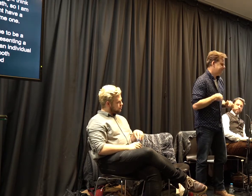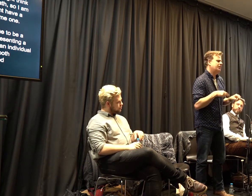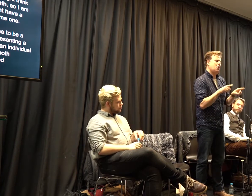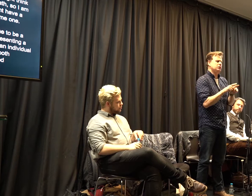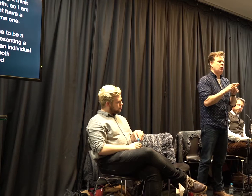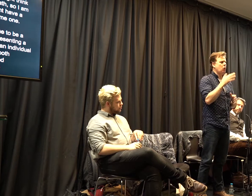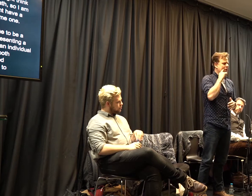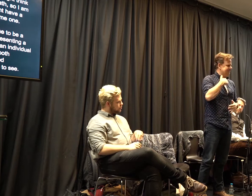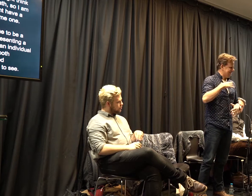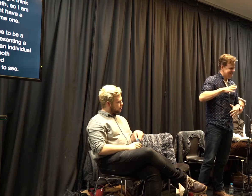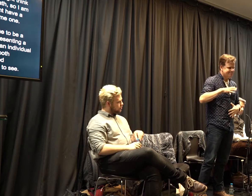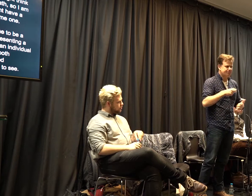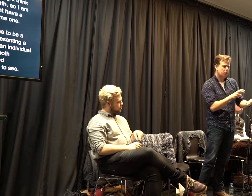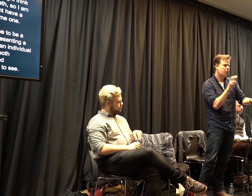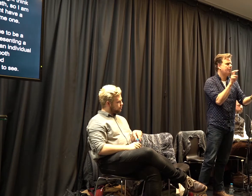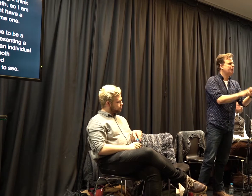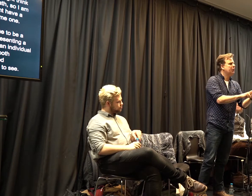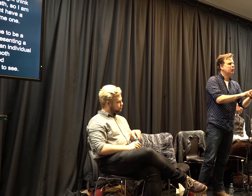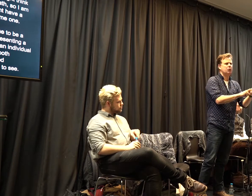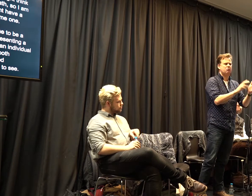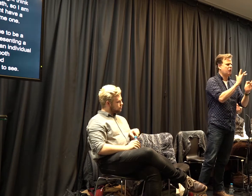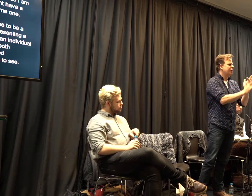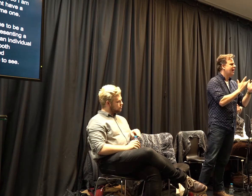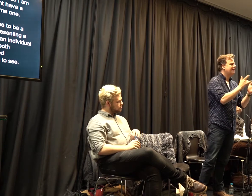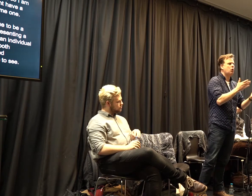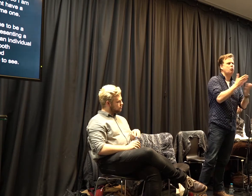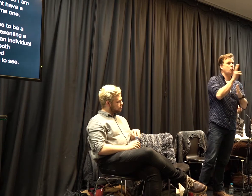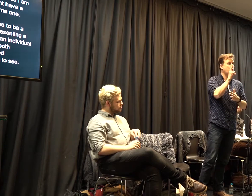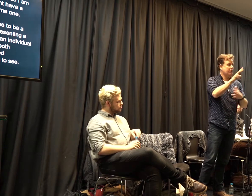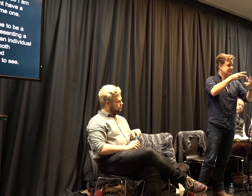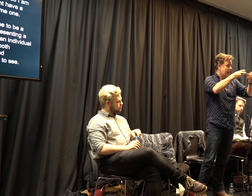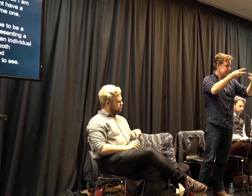see. This is my personal view.